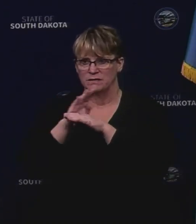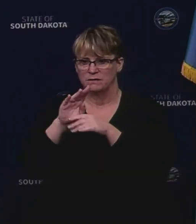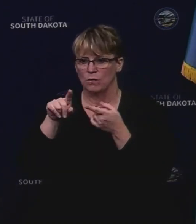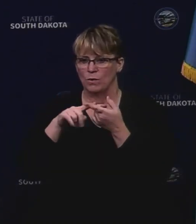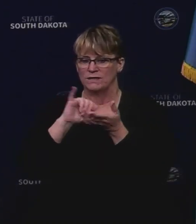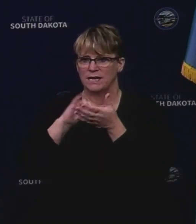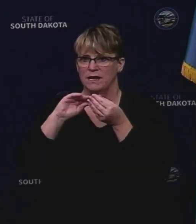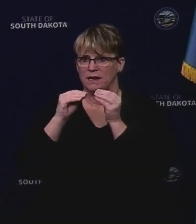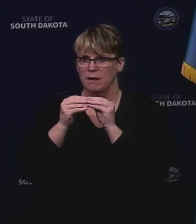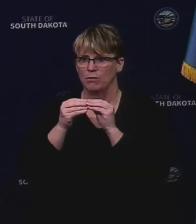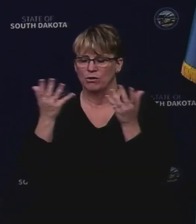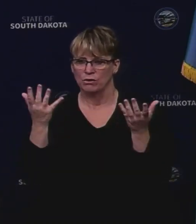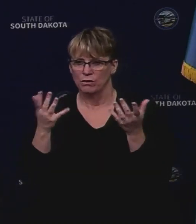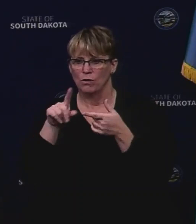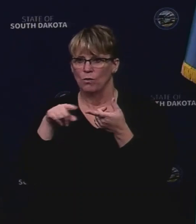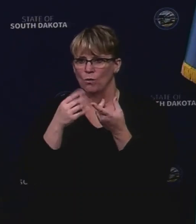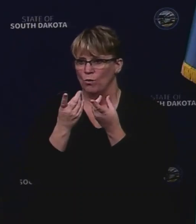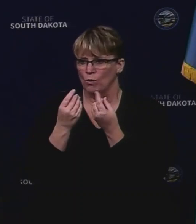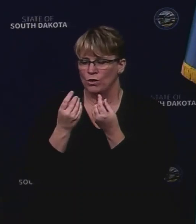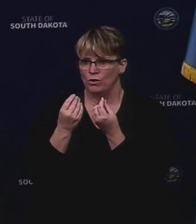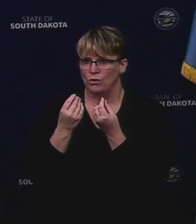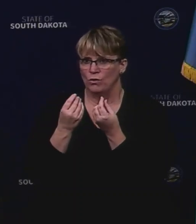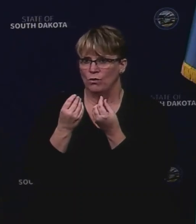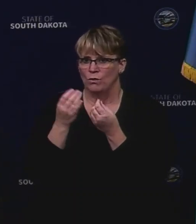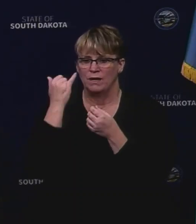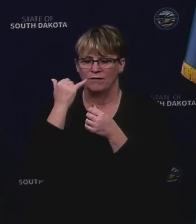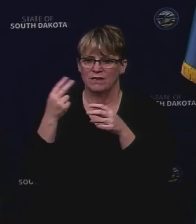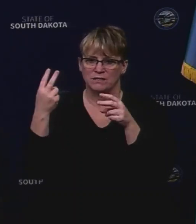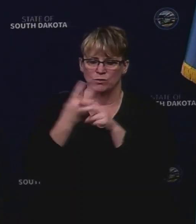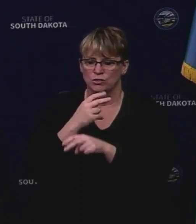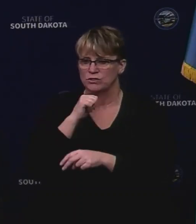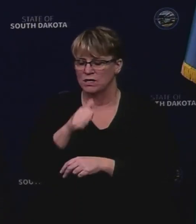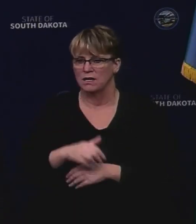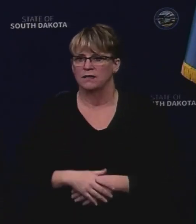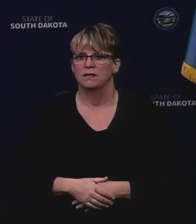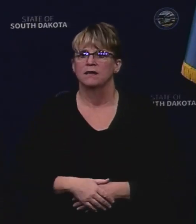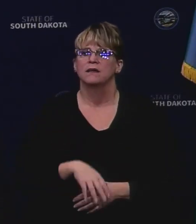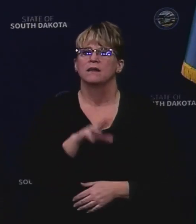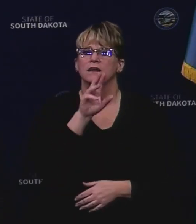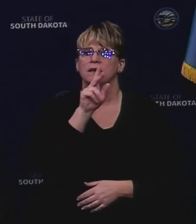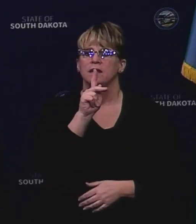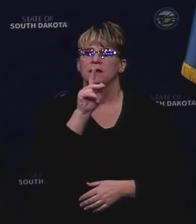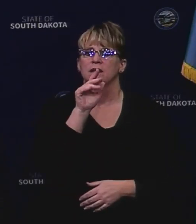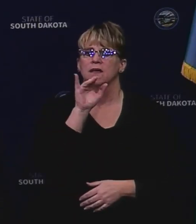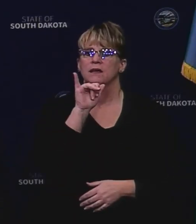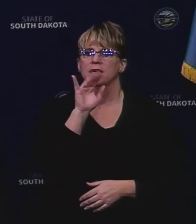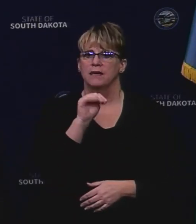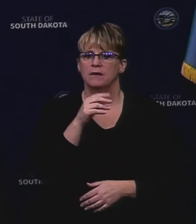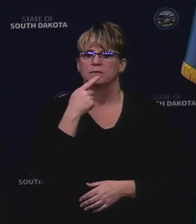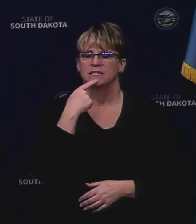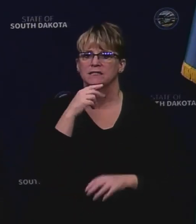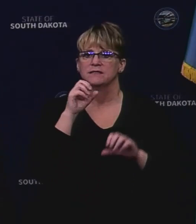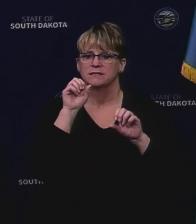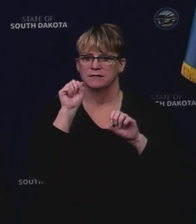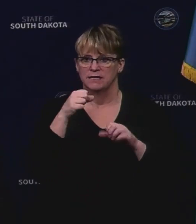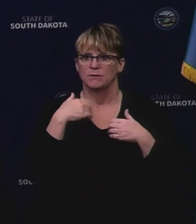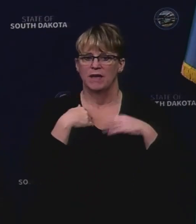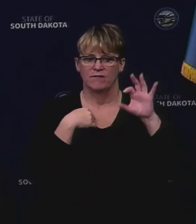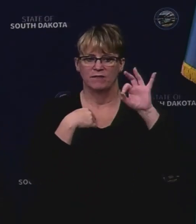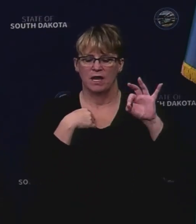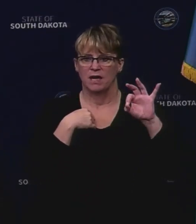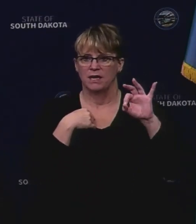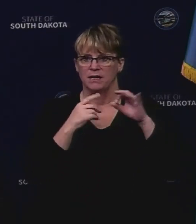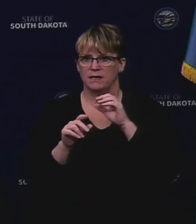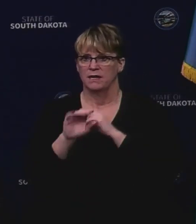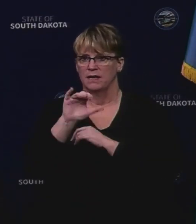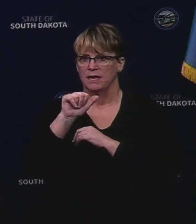alarming, or when would you take more steps to look into that? Or This is Kim Malsom-Reisen. I can confirm that we do have 9 cases